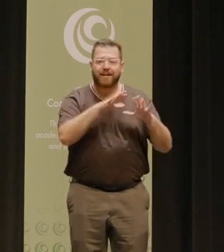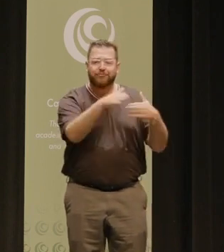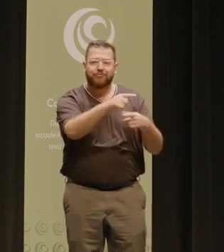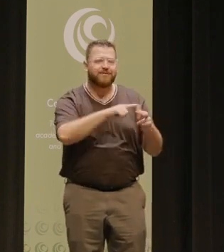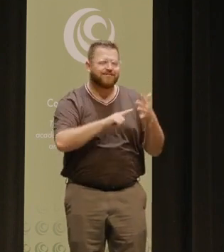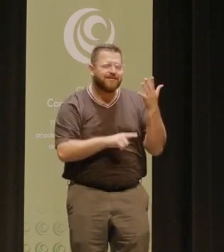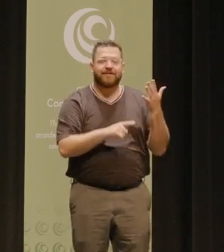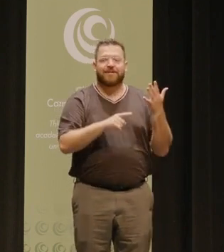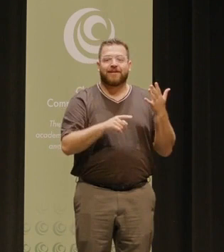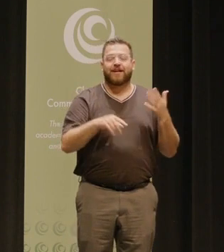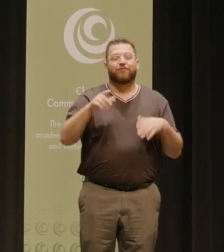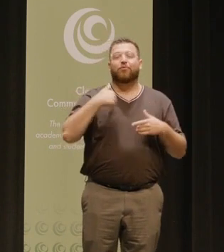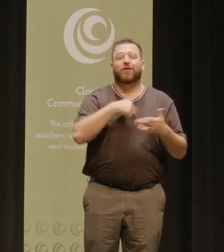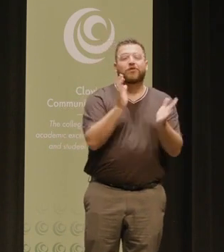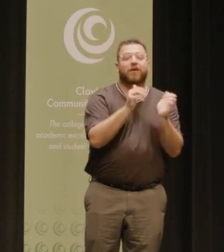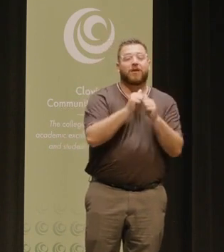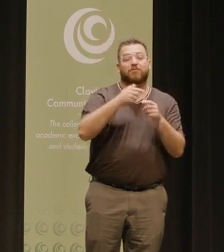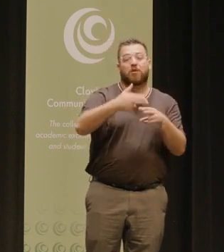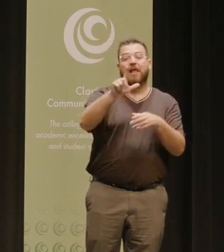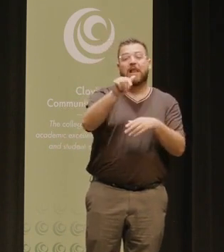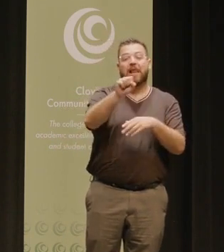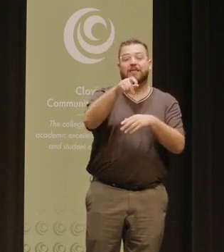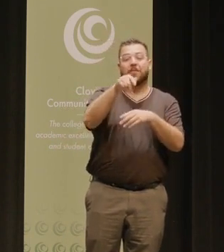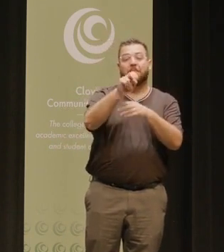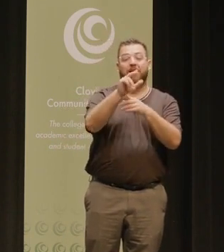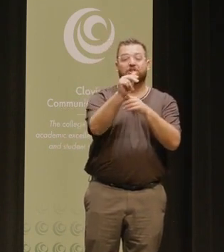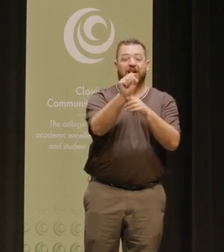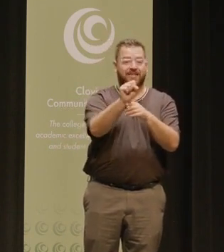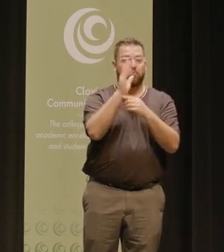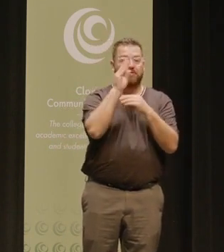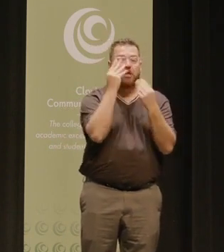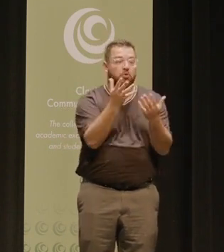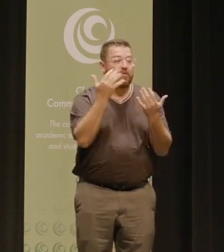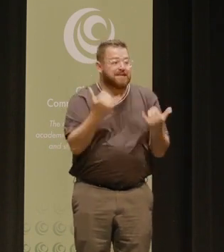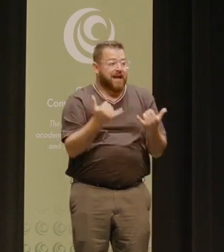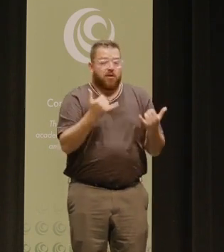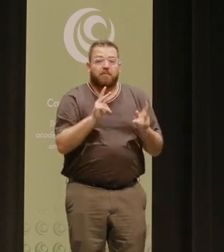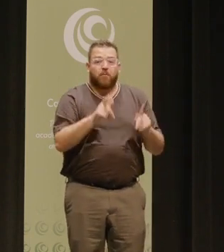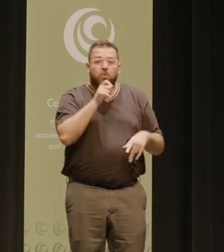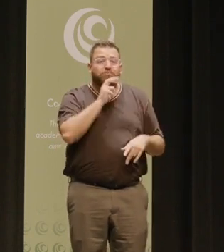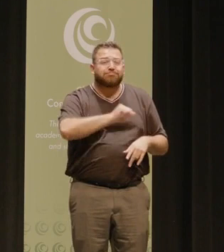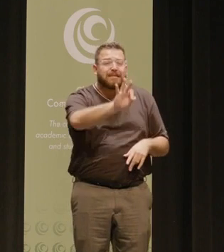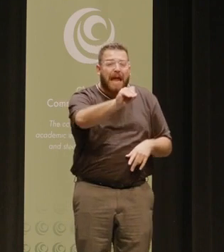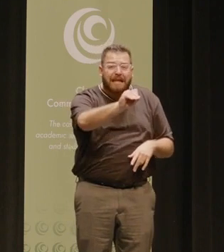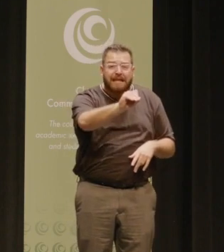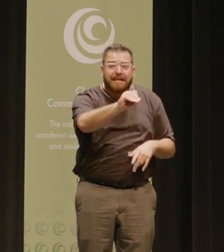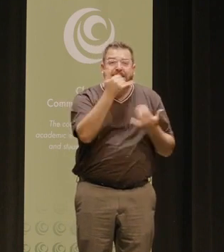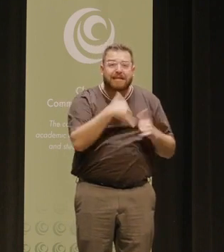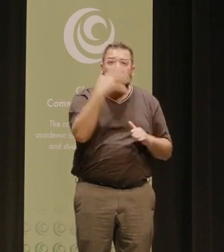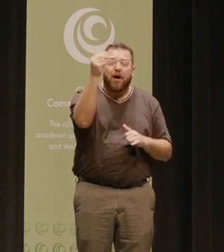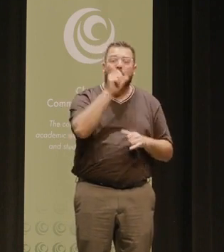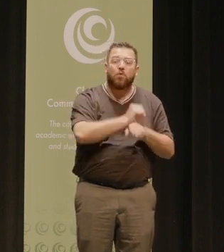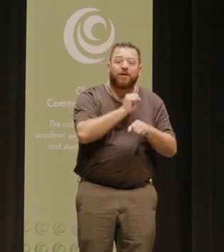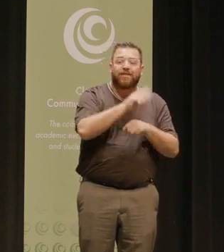group like Las Panchas, they'll say there are 90-year-olds working in the fields today who, if they don't work tomorrow, they're not going to